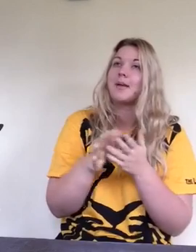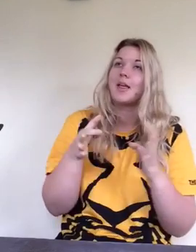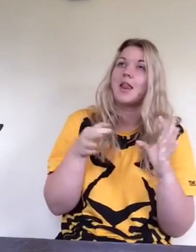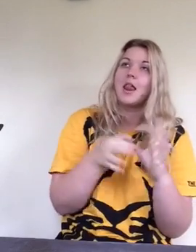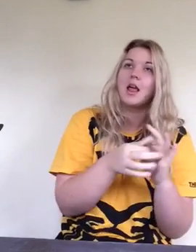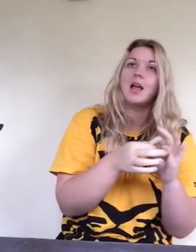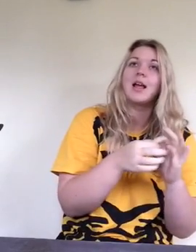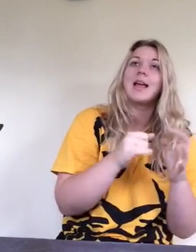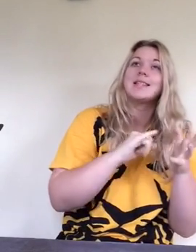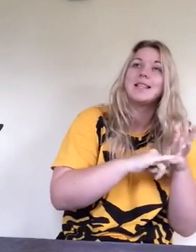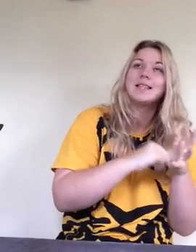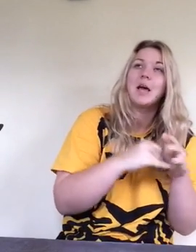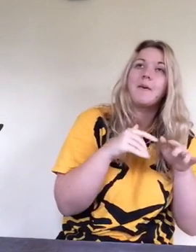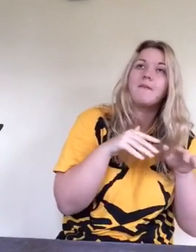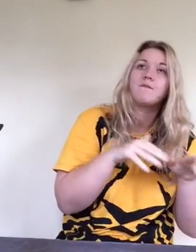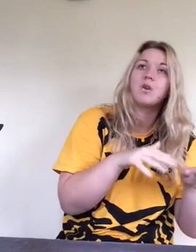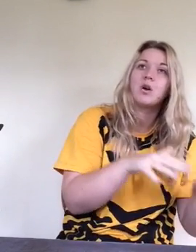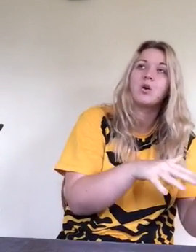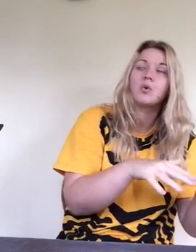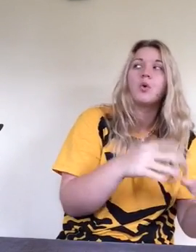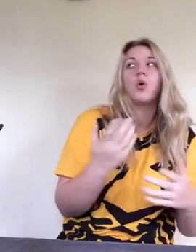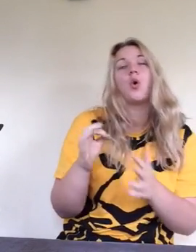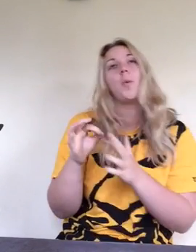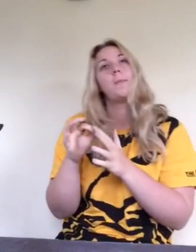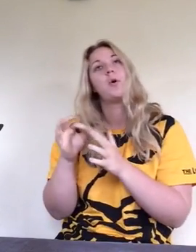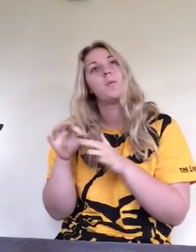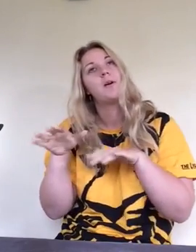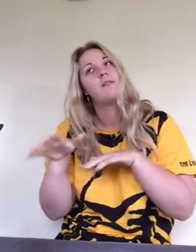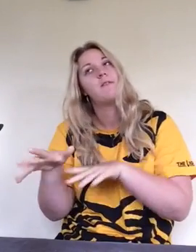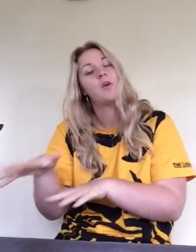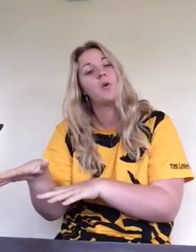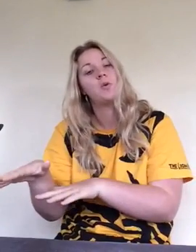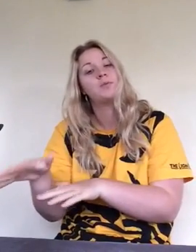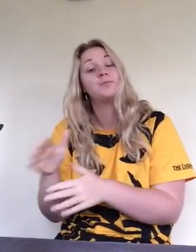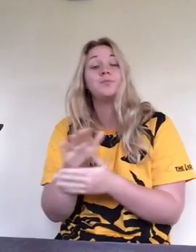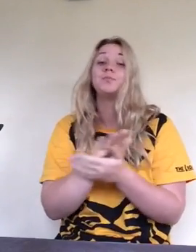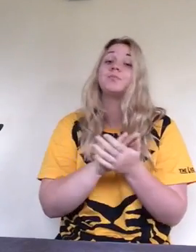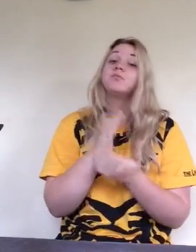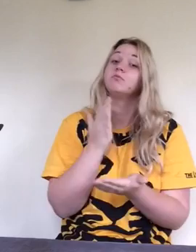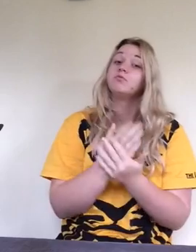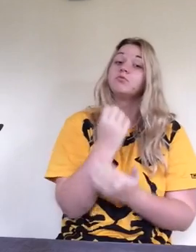cells, then the coronary vessels fall under the systemic flow.